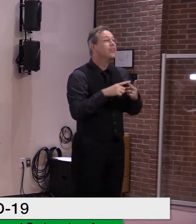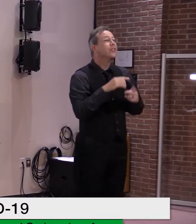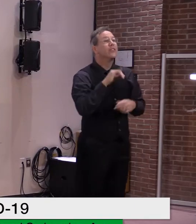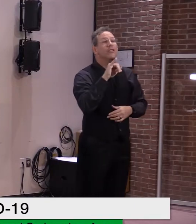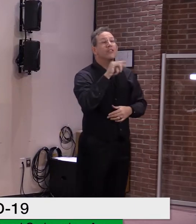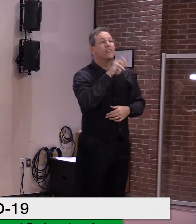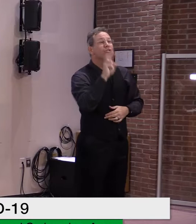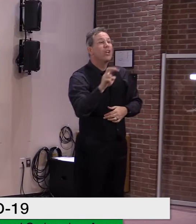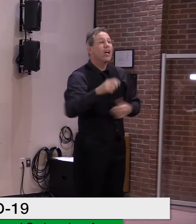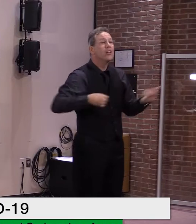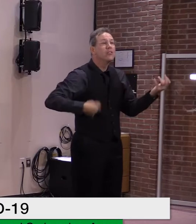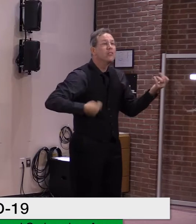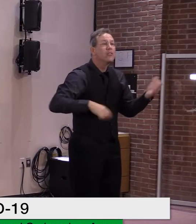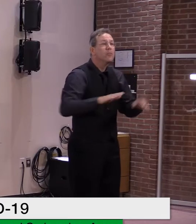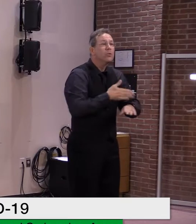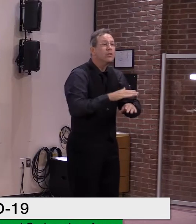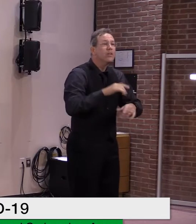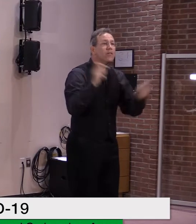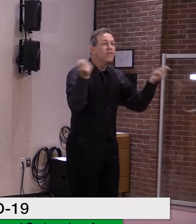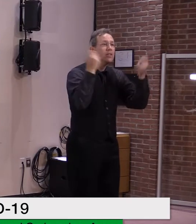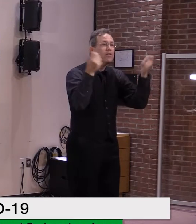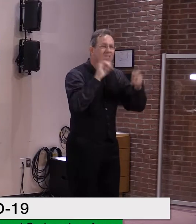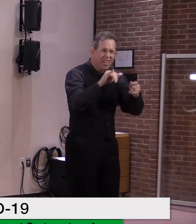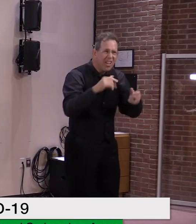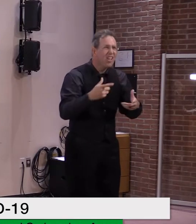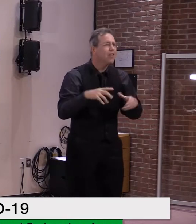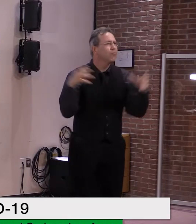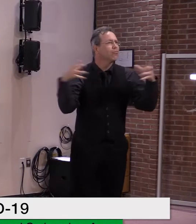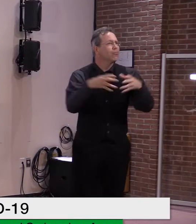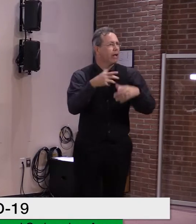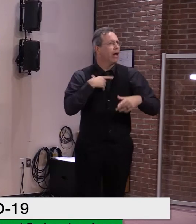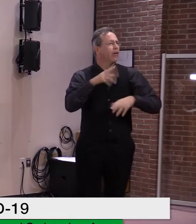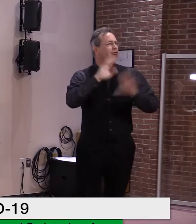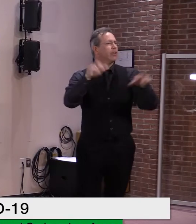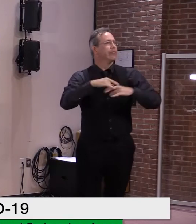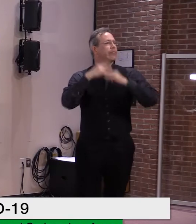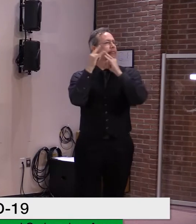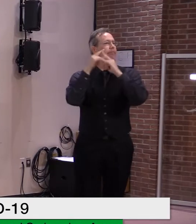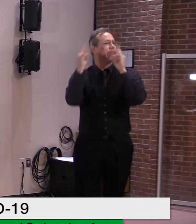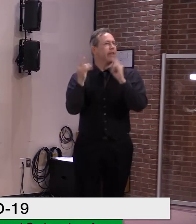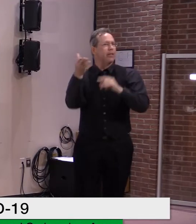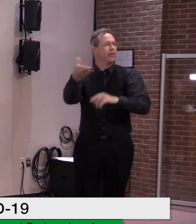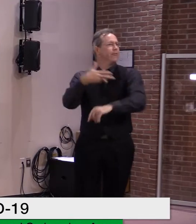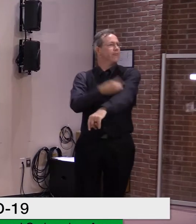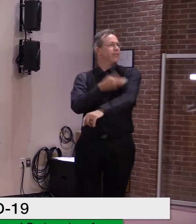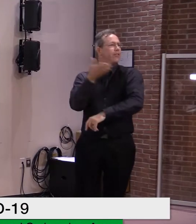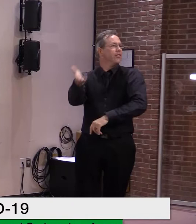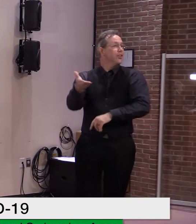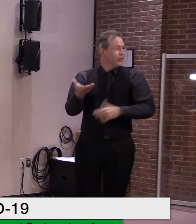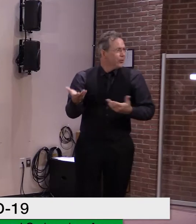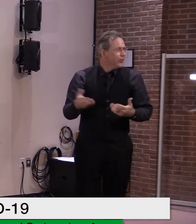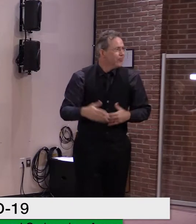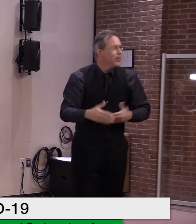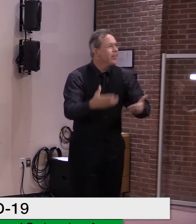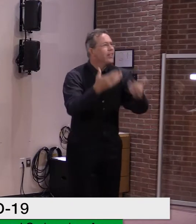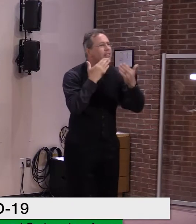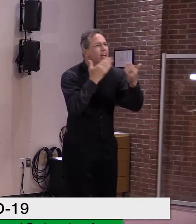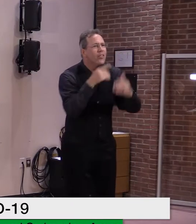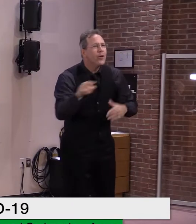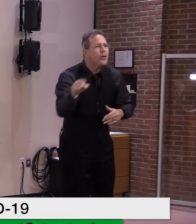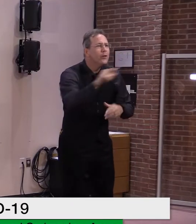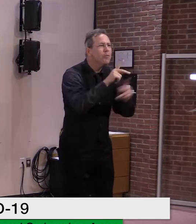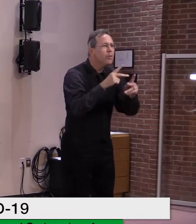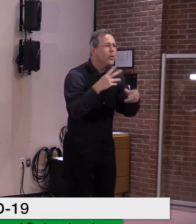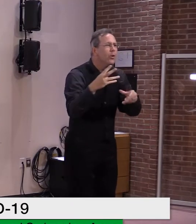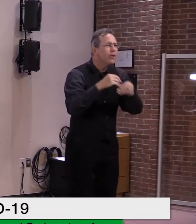want to first thank all our EMS, healthcare, pharmacy, health department, and National Guard partners